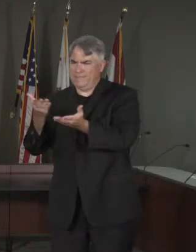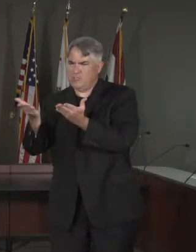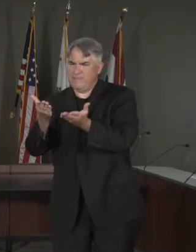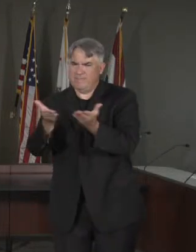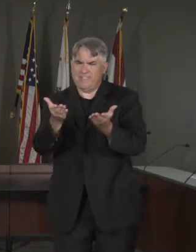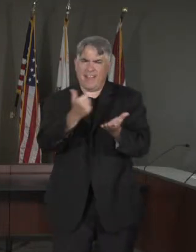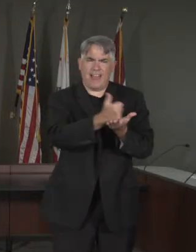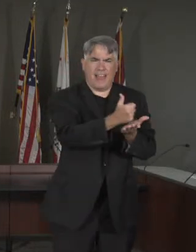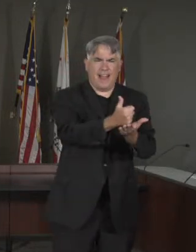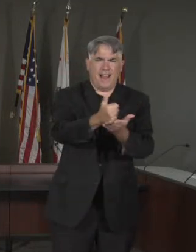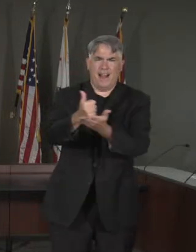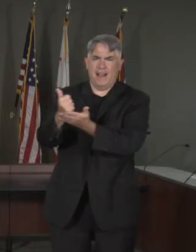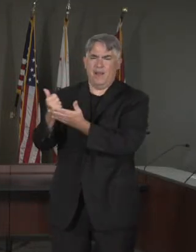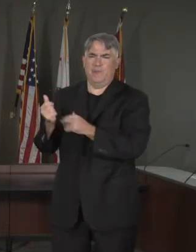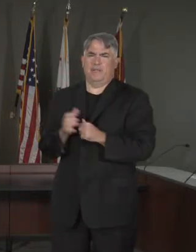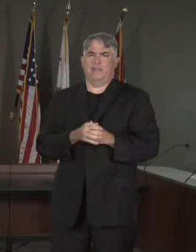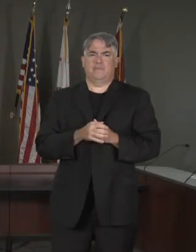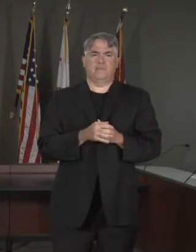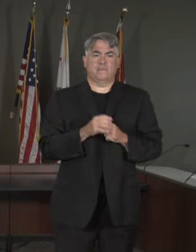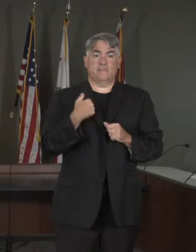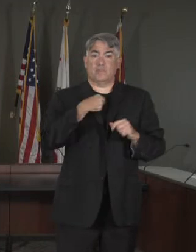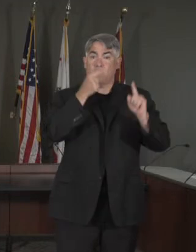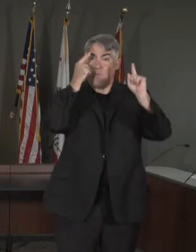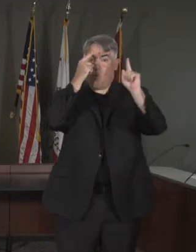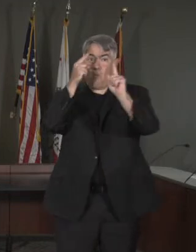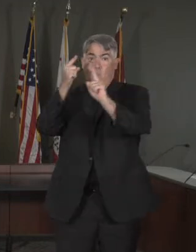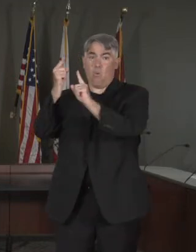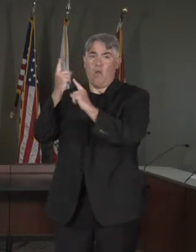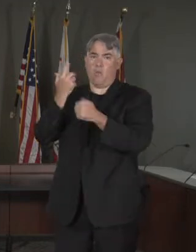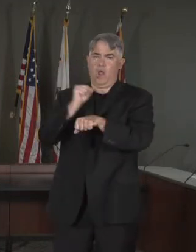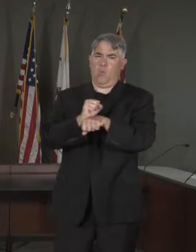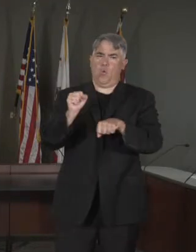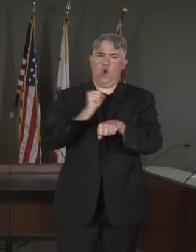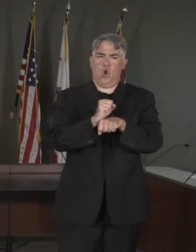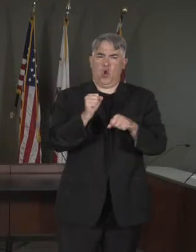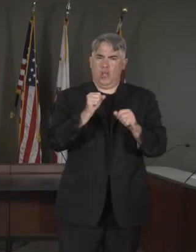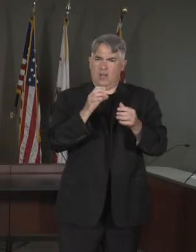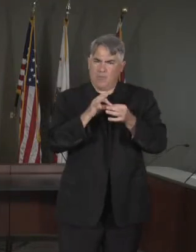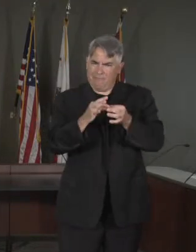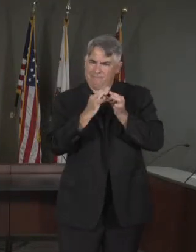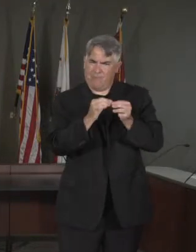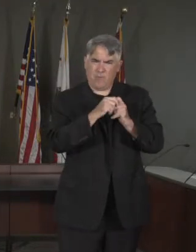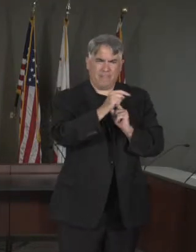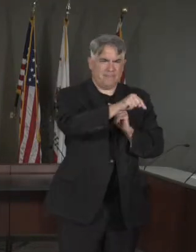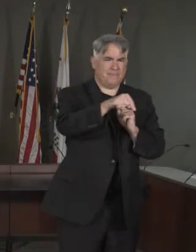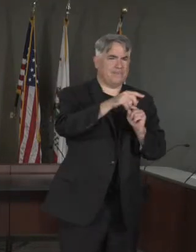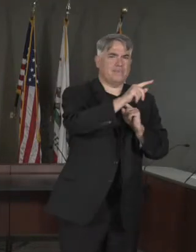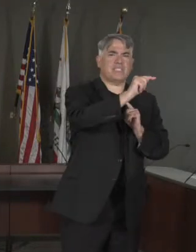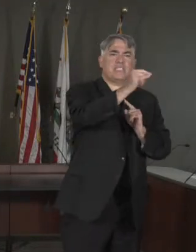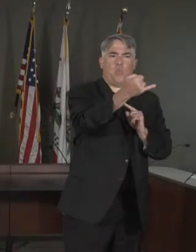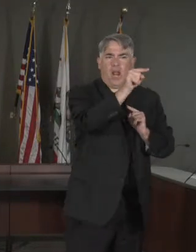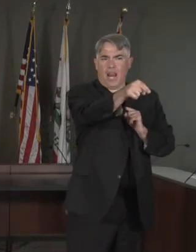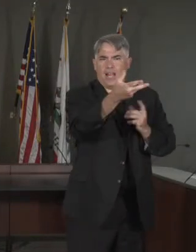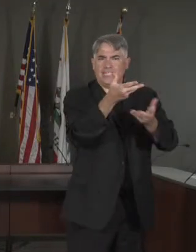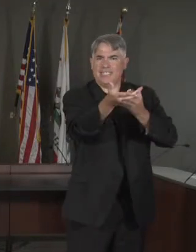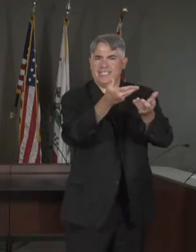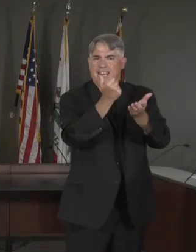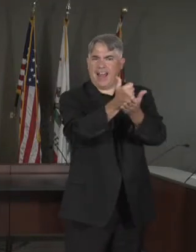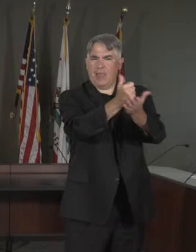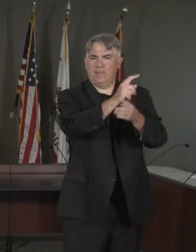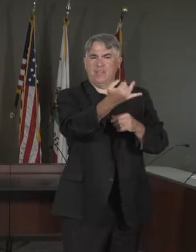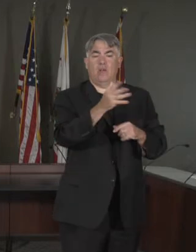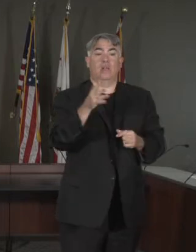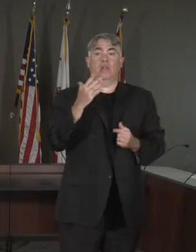maquiladora workers from U.S.-owned companies in Tijuana. I want to thank UC San Diego Health, the Mexican Consulate, and our